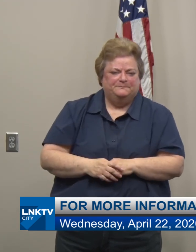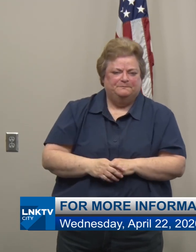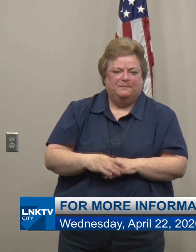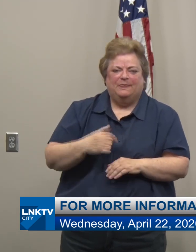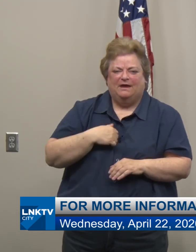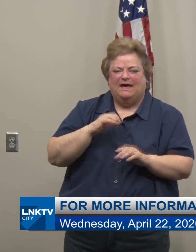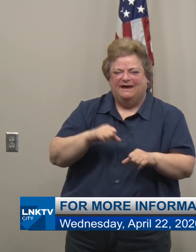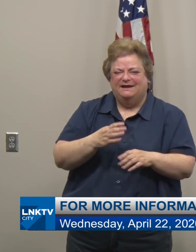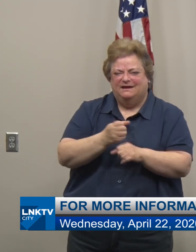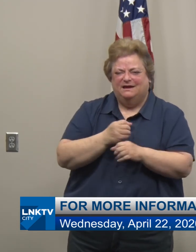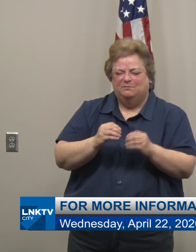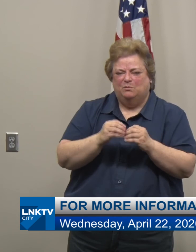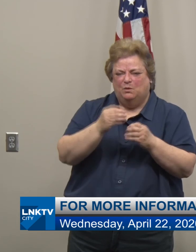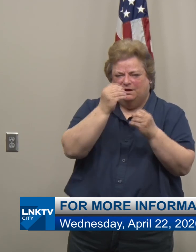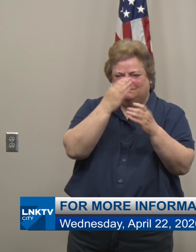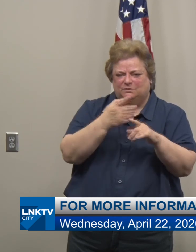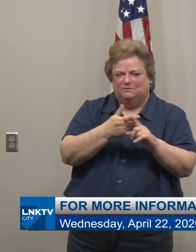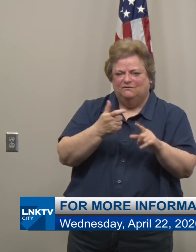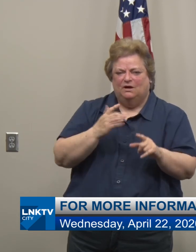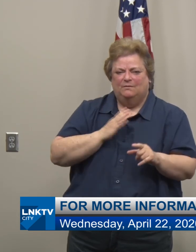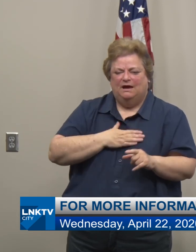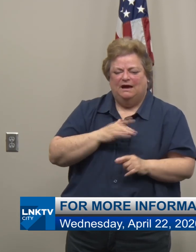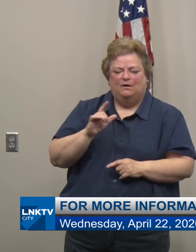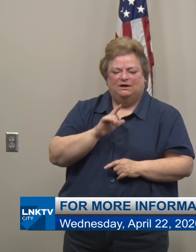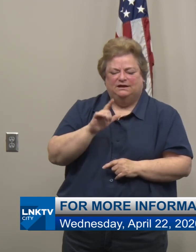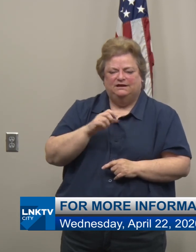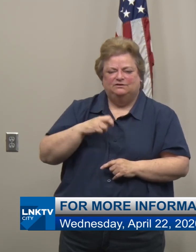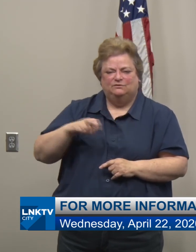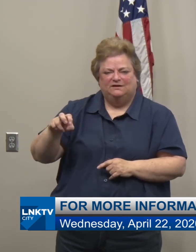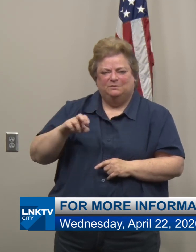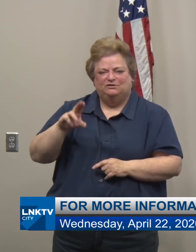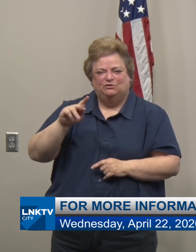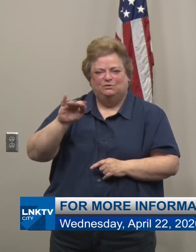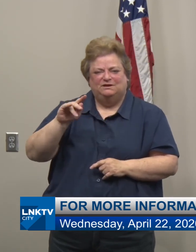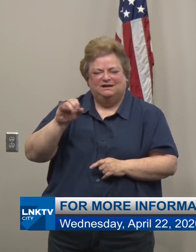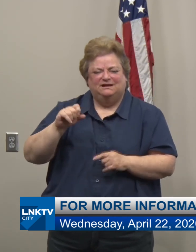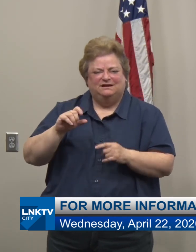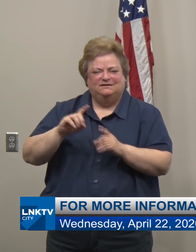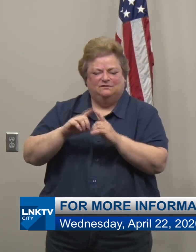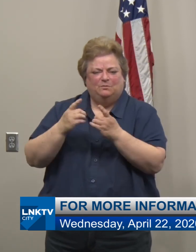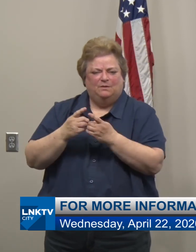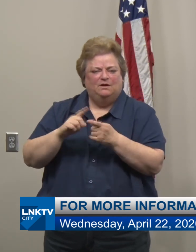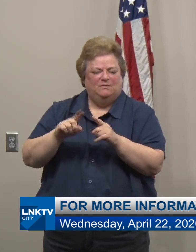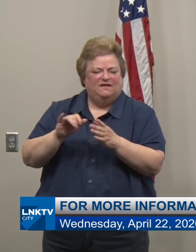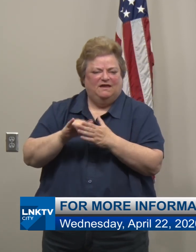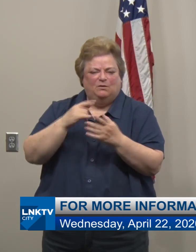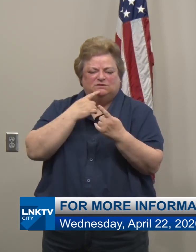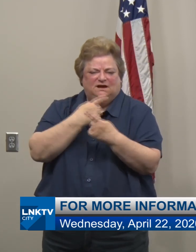I can get you more information on that from our Lincoln Transportation Utilities Department, but that was something we announced quite early on.